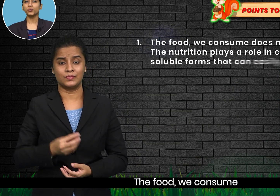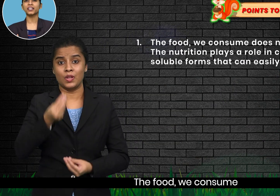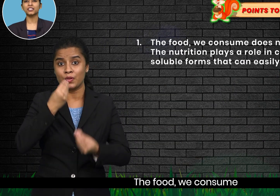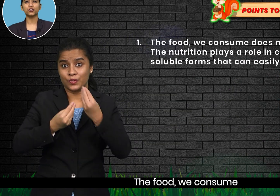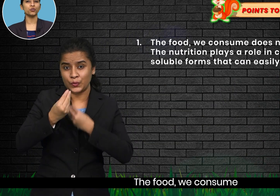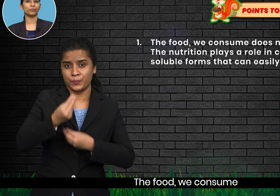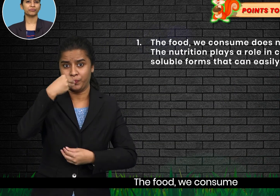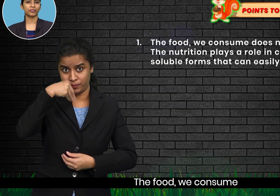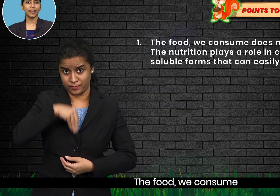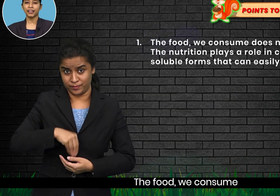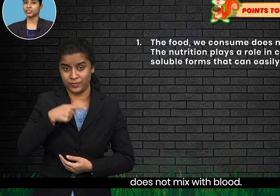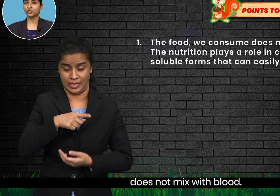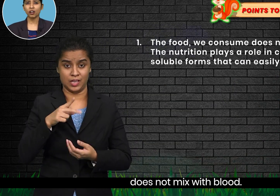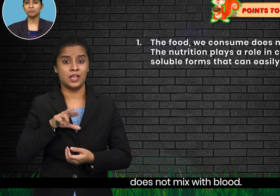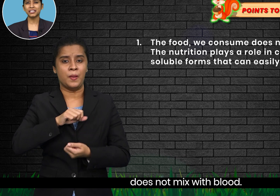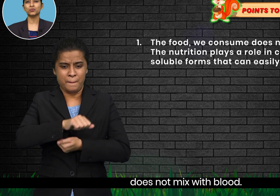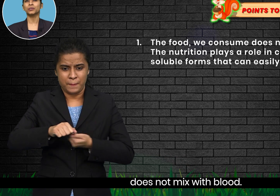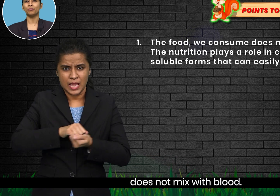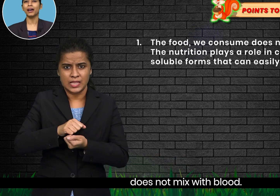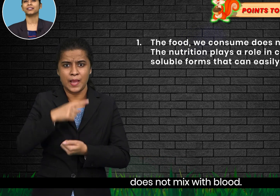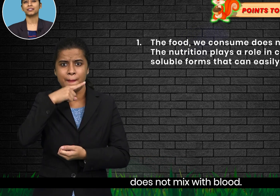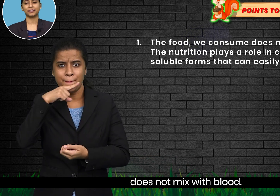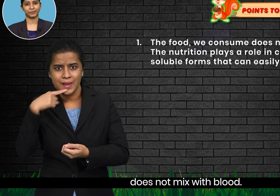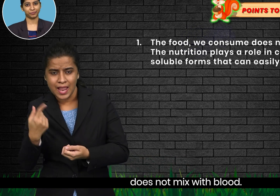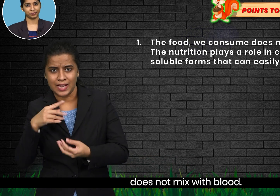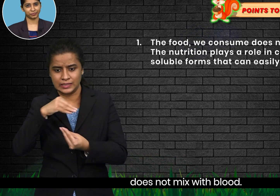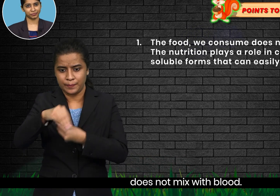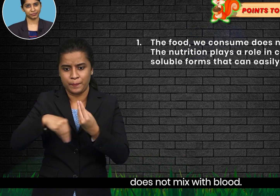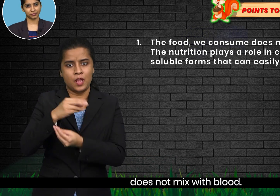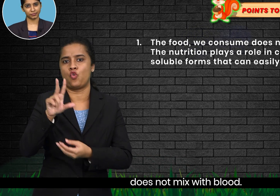The food we consume does not mix with blood.